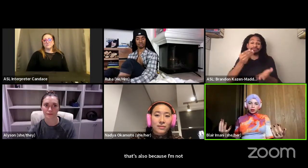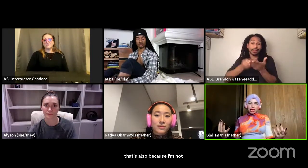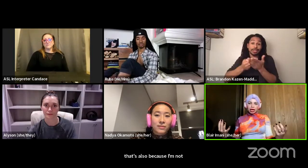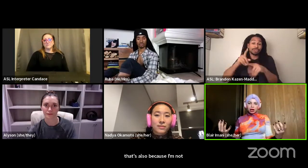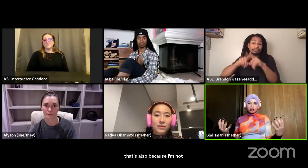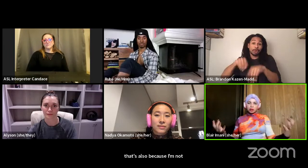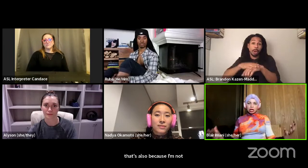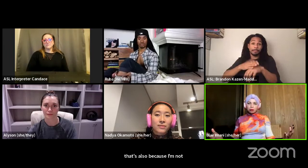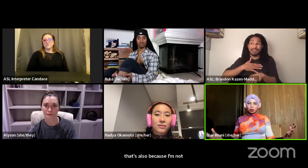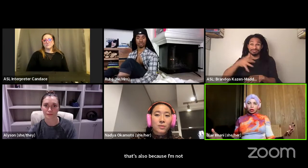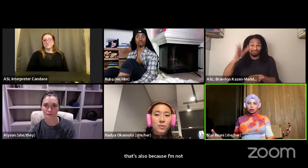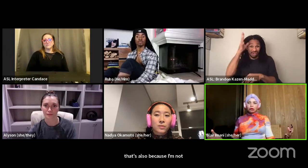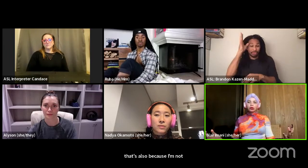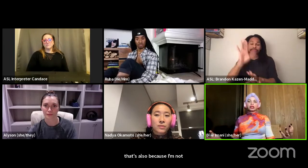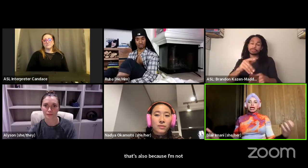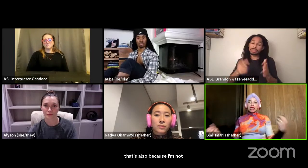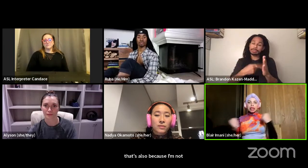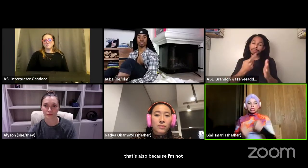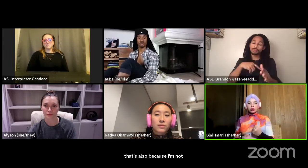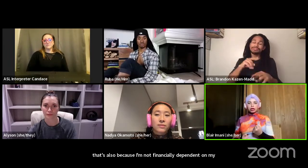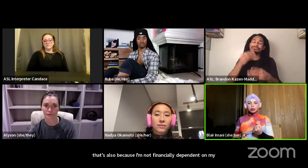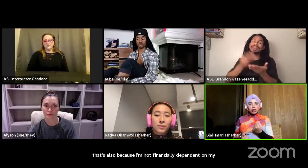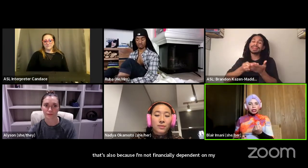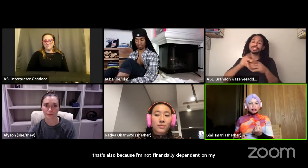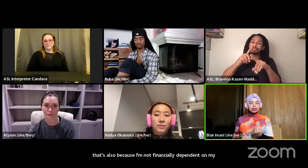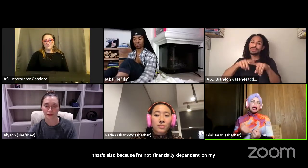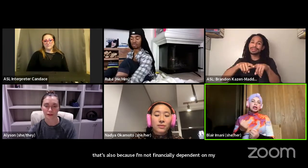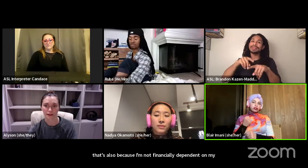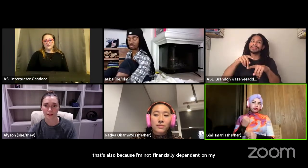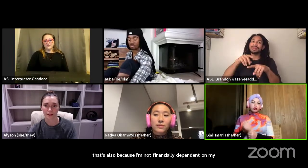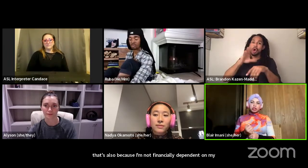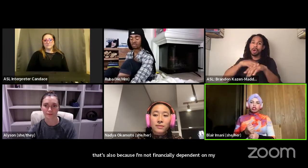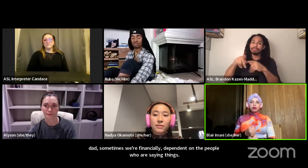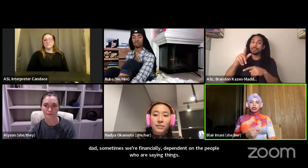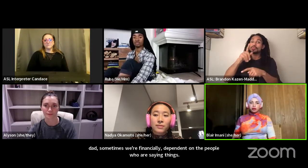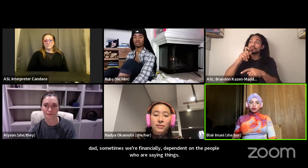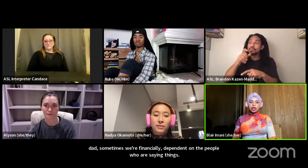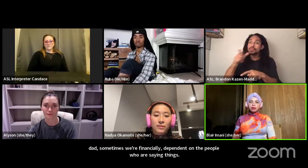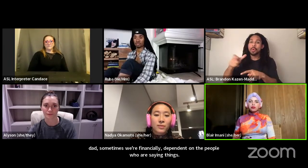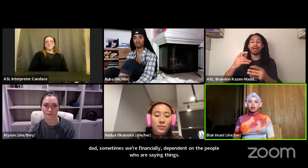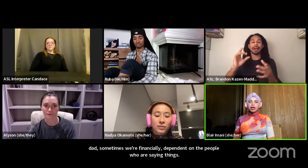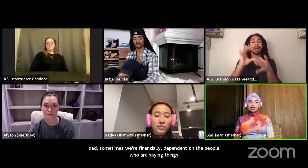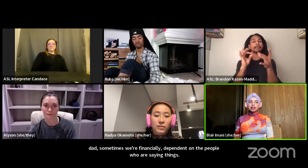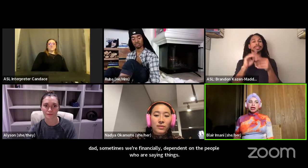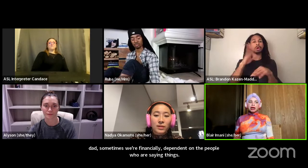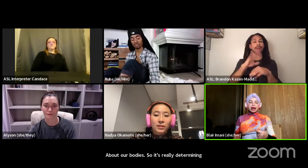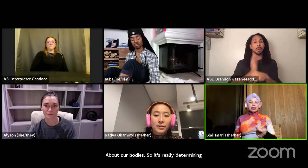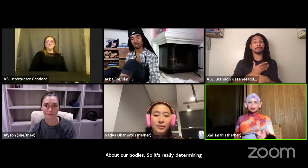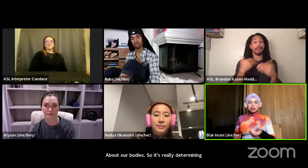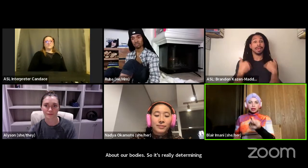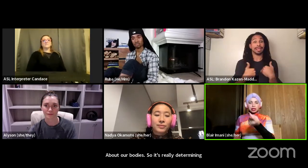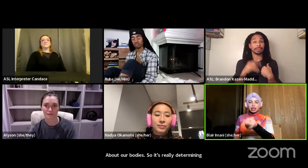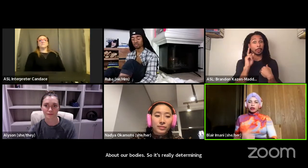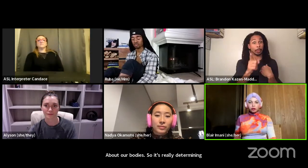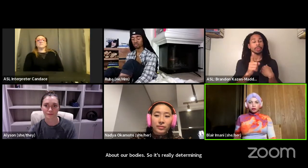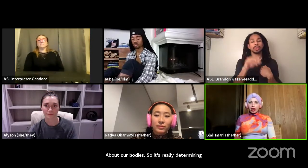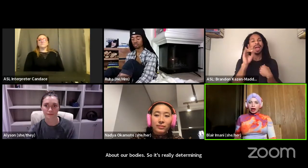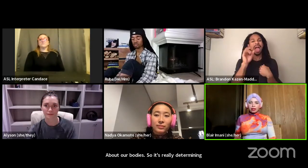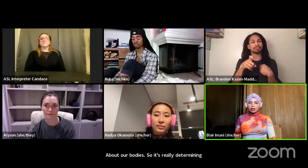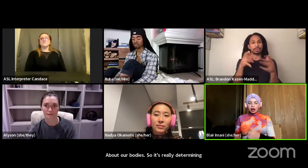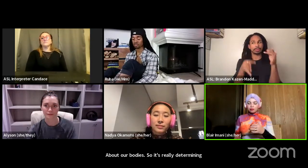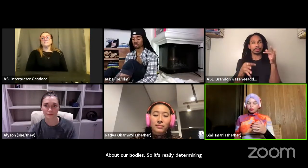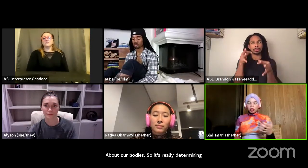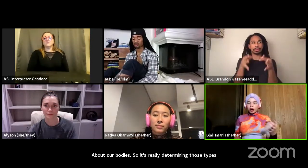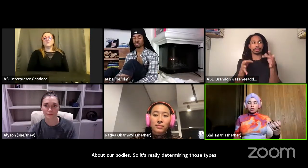we're financially dependent on the people who are saying things about our bodies. So it's really determining those types of things. And sometimes it's that